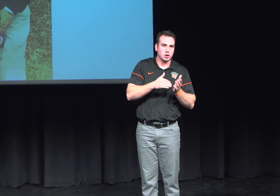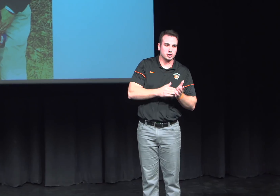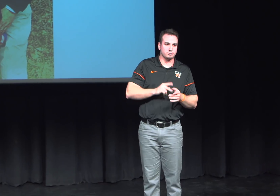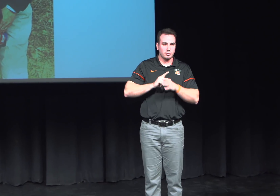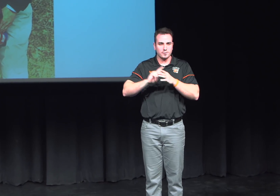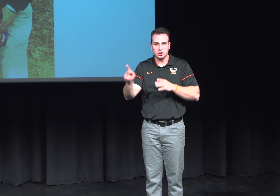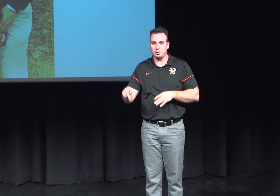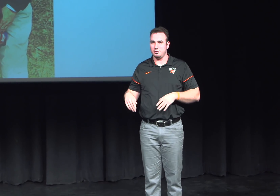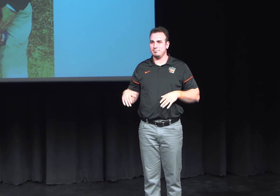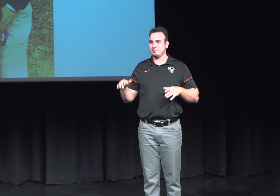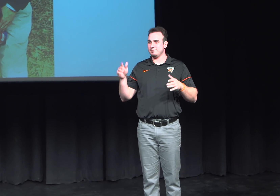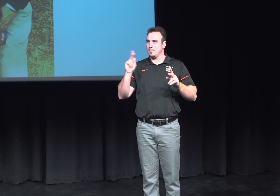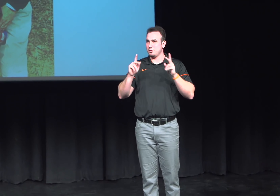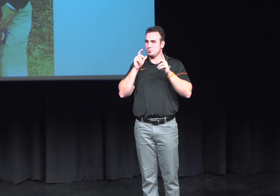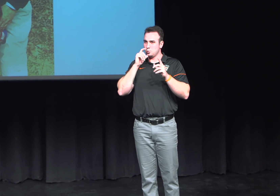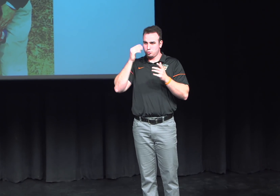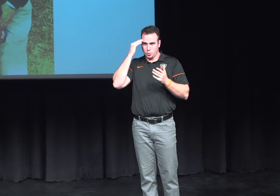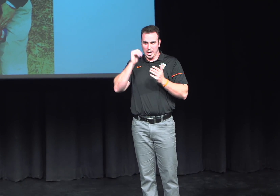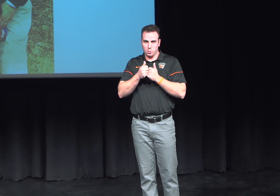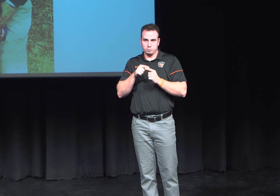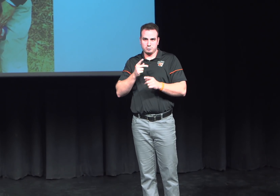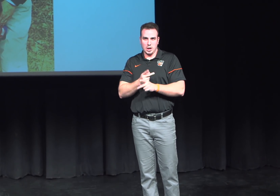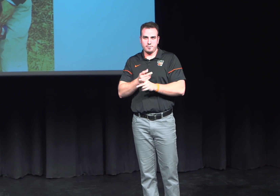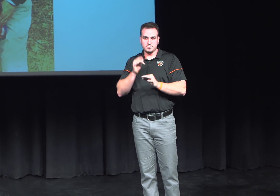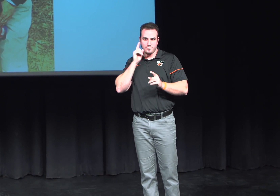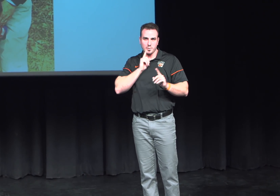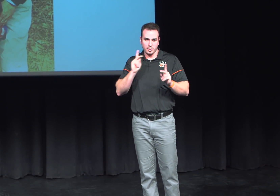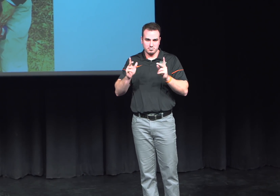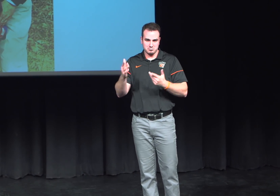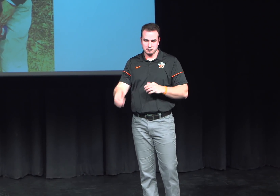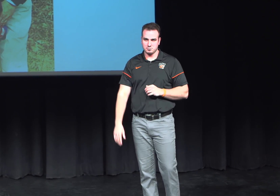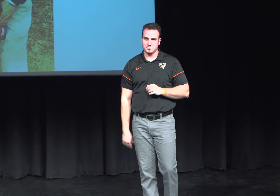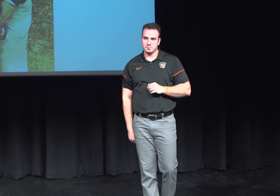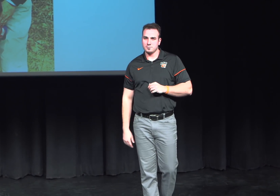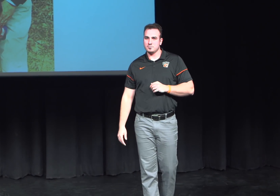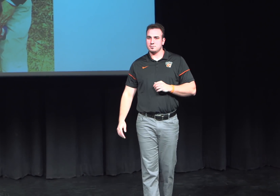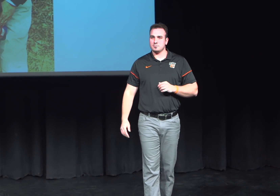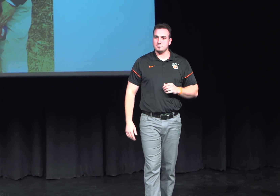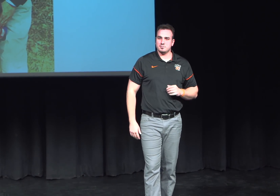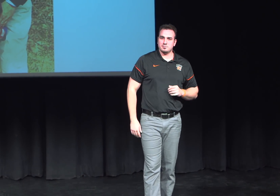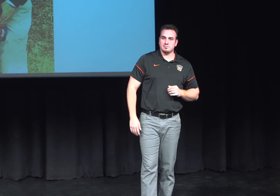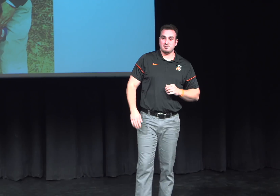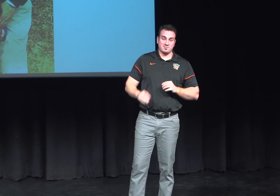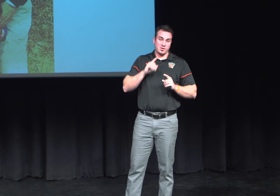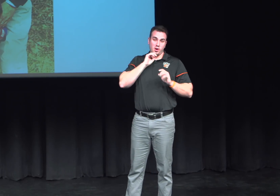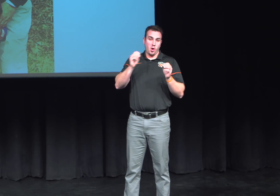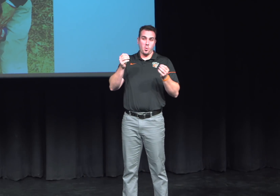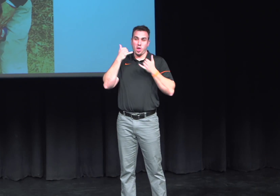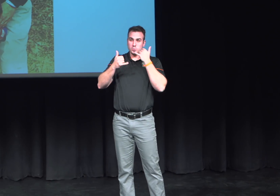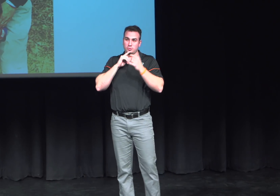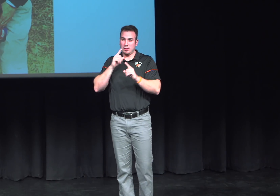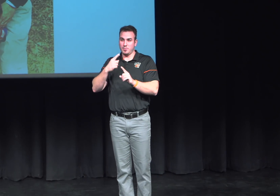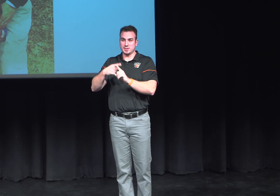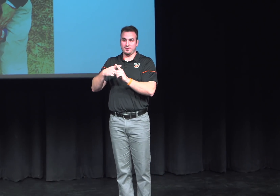experts, doctors, professionals, people who knew supposedly how to take care of deaf children. And there weren't